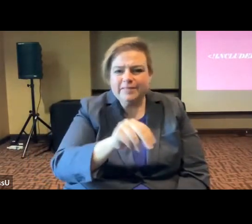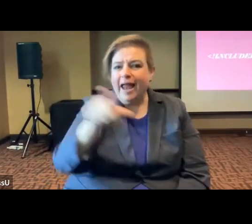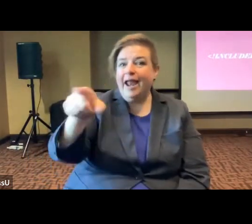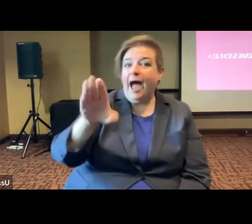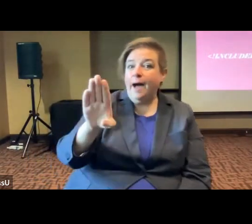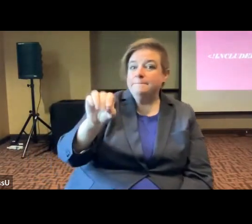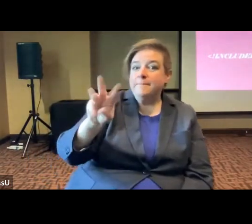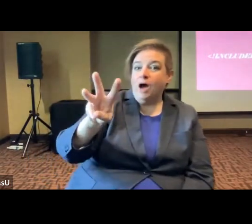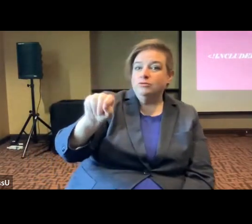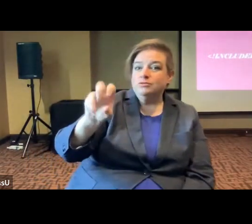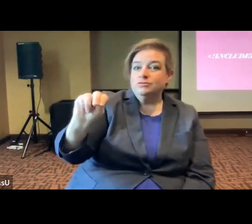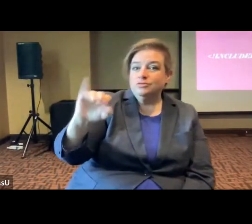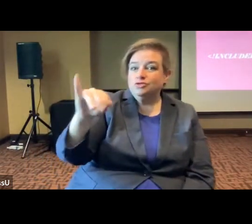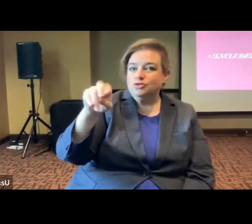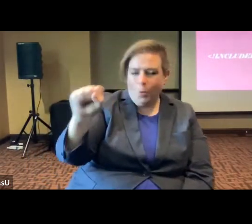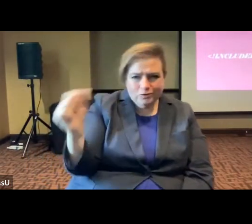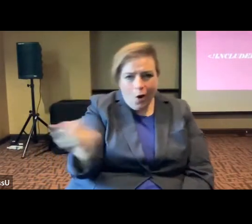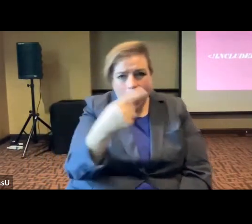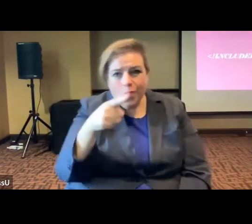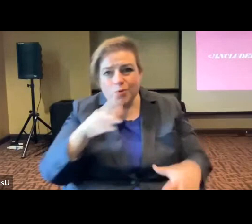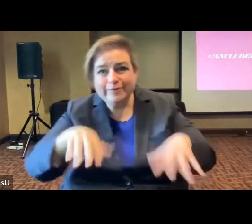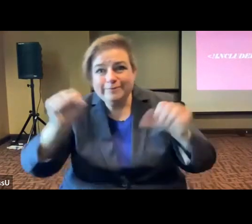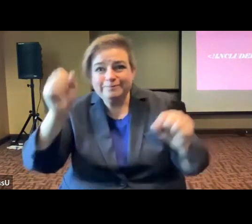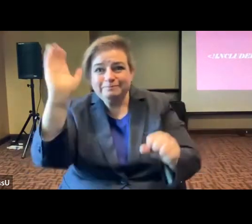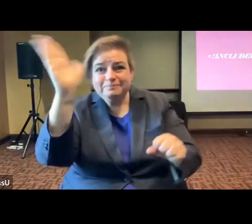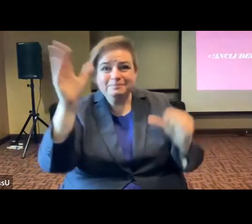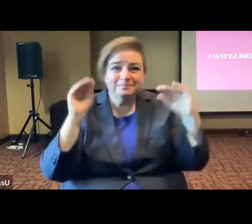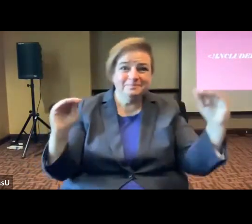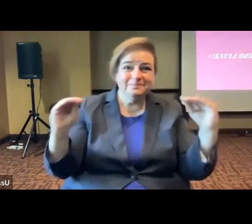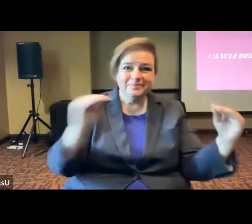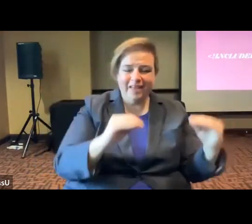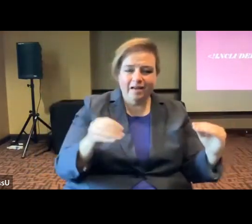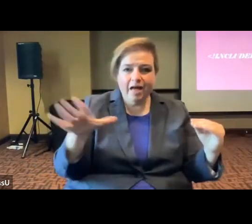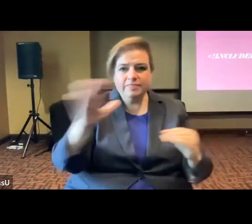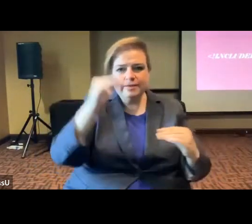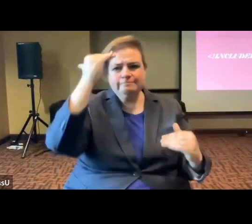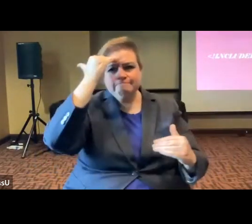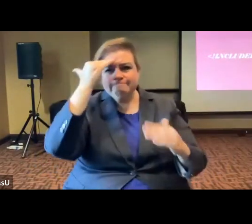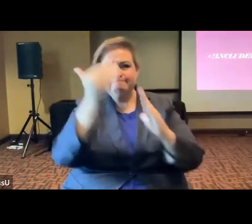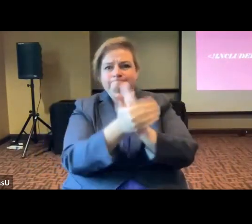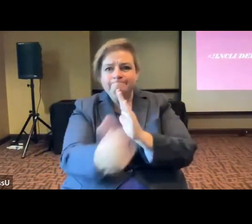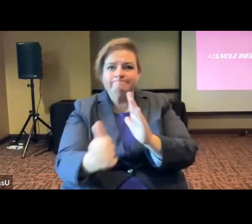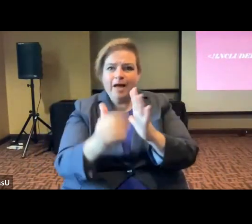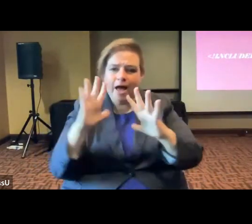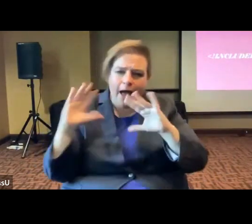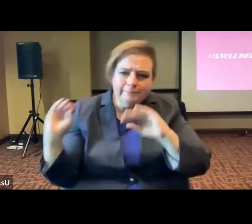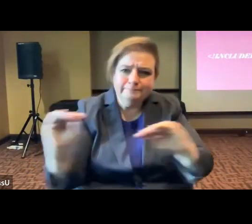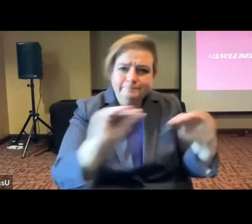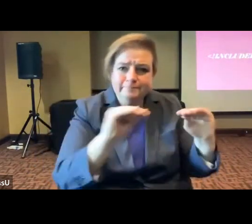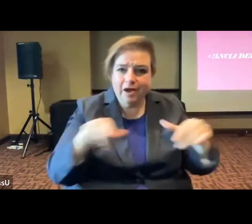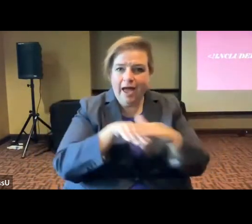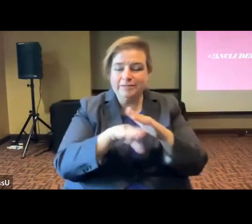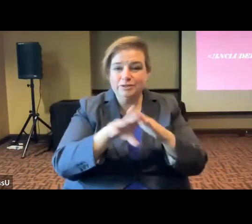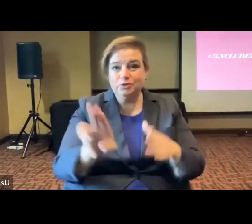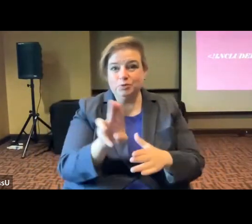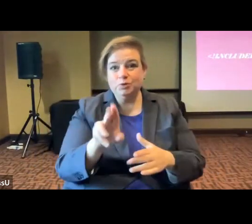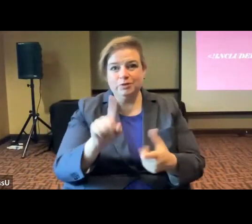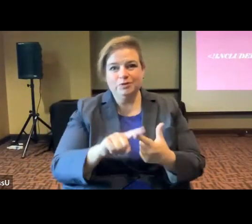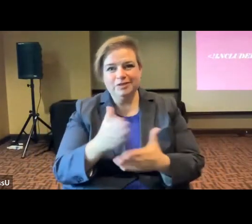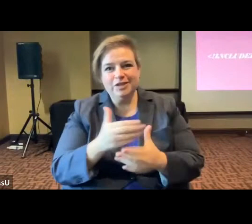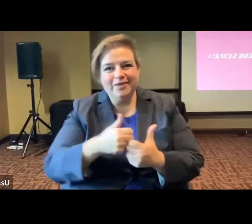Bowden Jones, all the people who take their knowledge and skills and come to AccessU and share it with us.